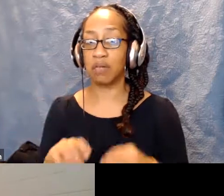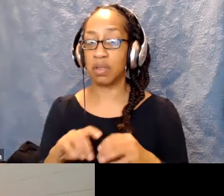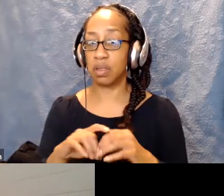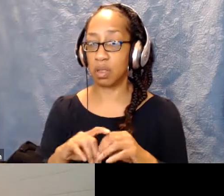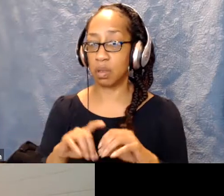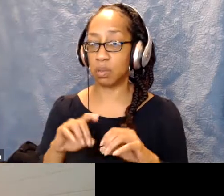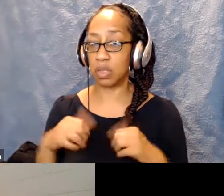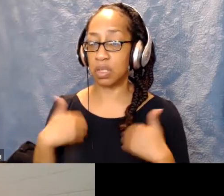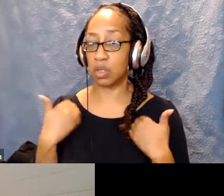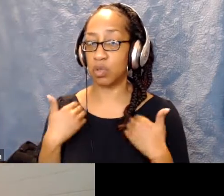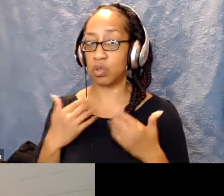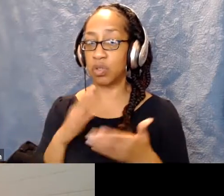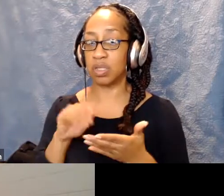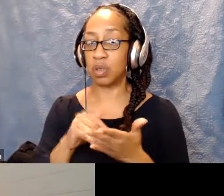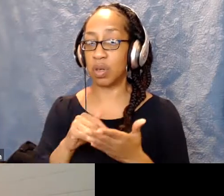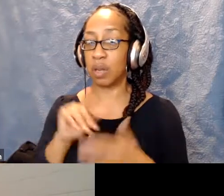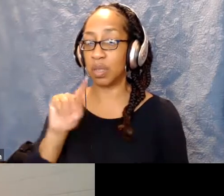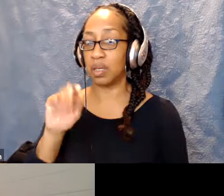near Toledo, so Northwest Ohio.